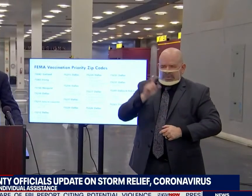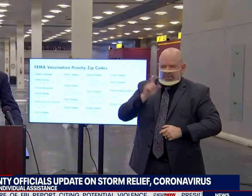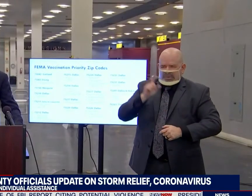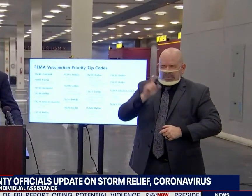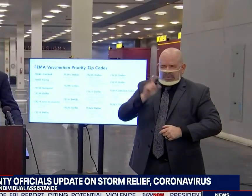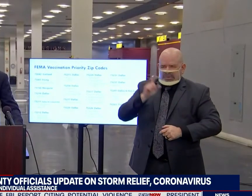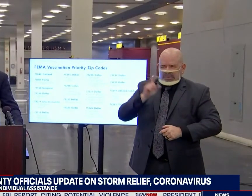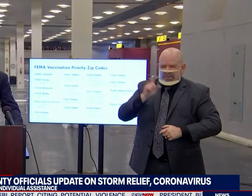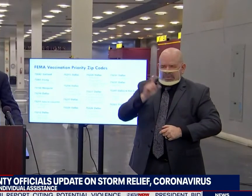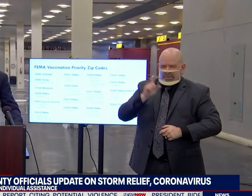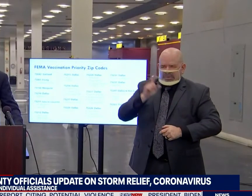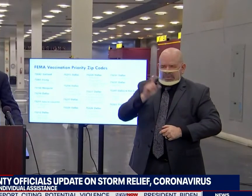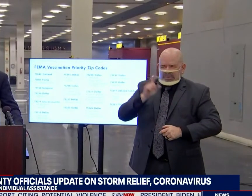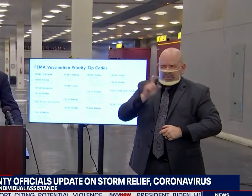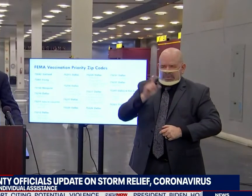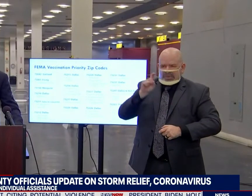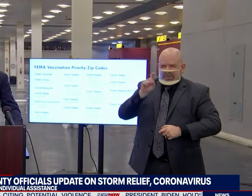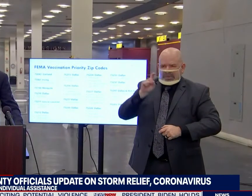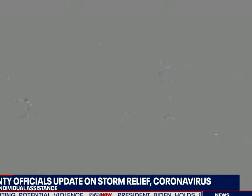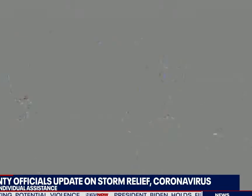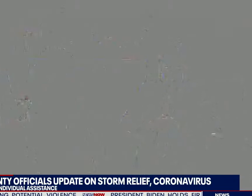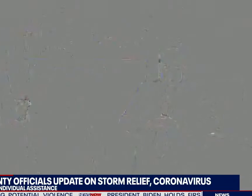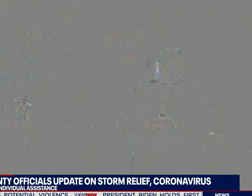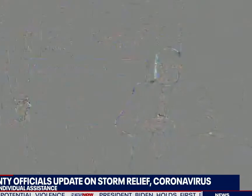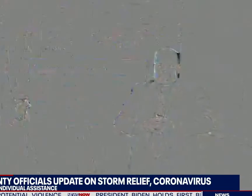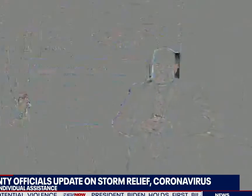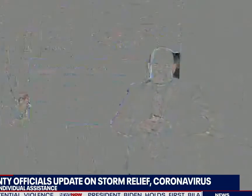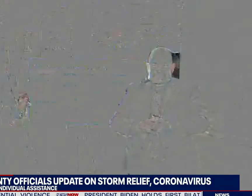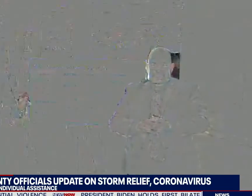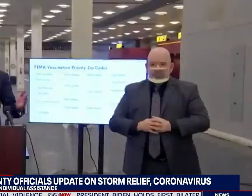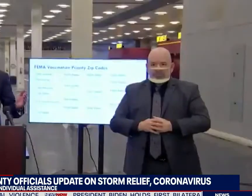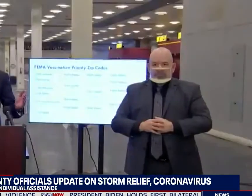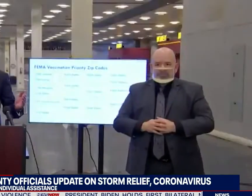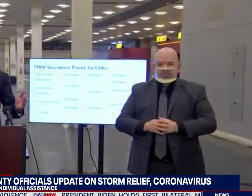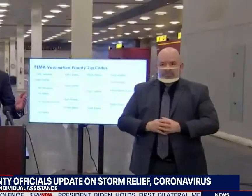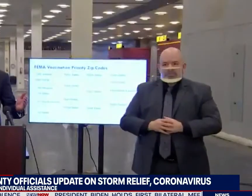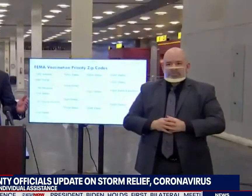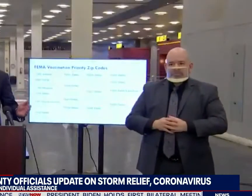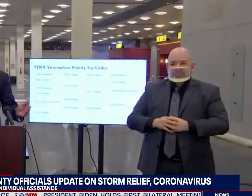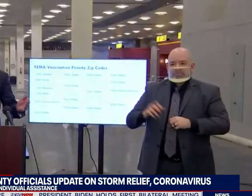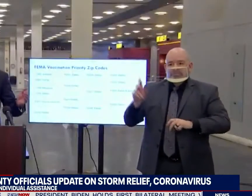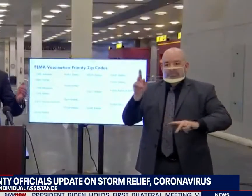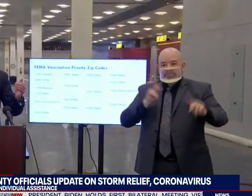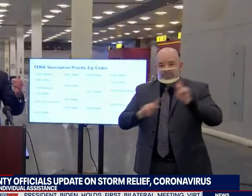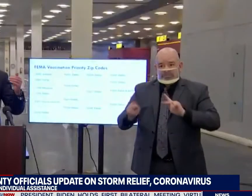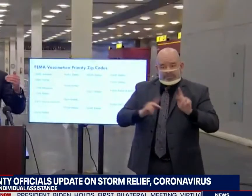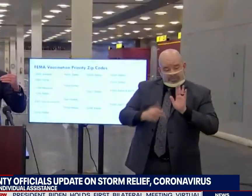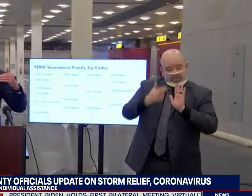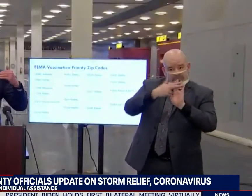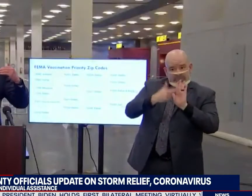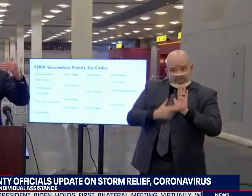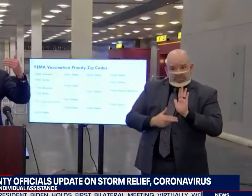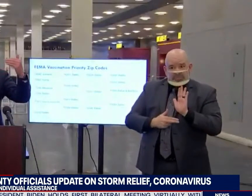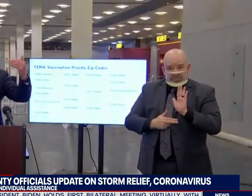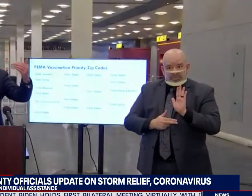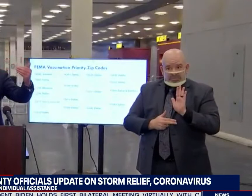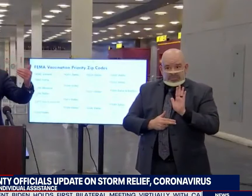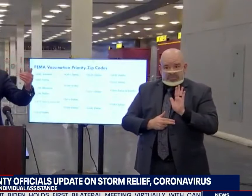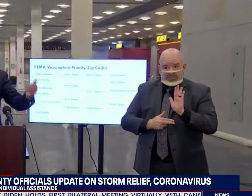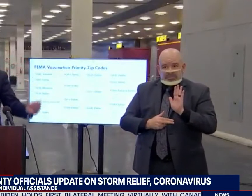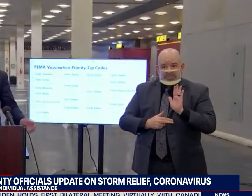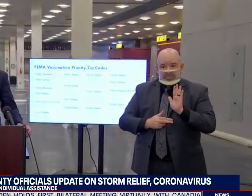us depending on the number of individuals who register in those 17 zip codes. If we have more